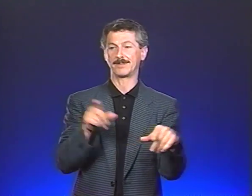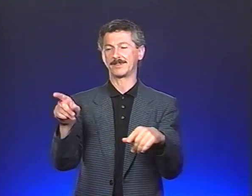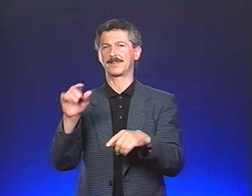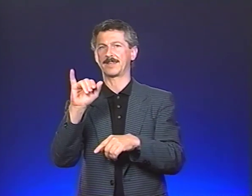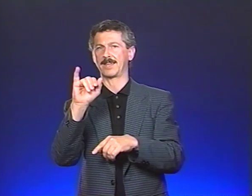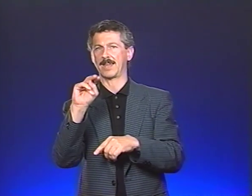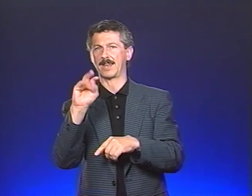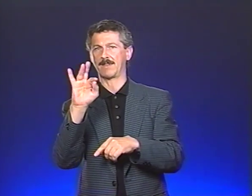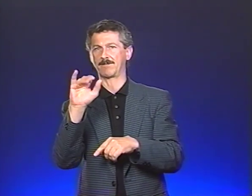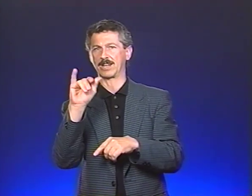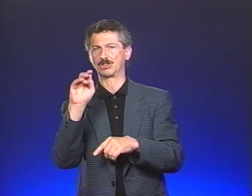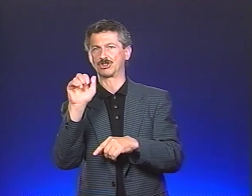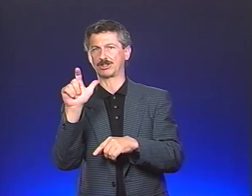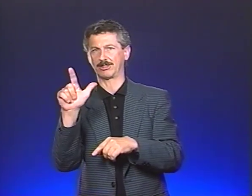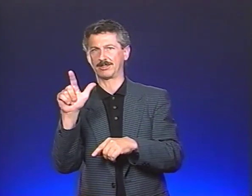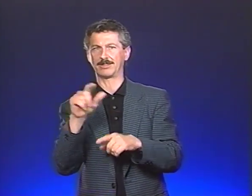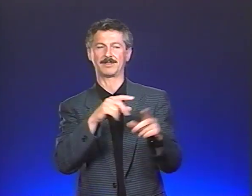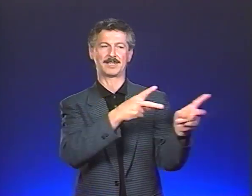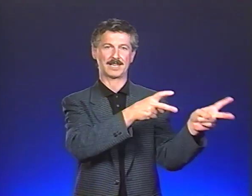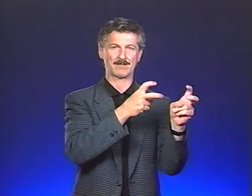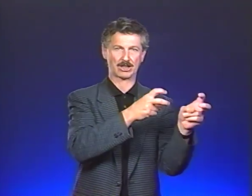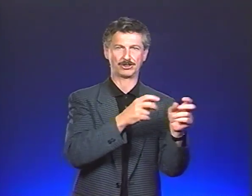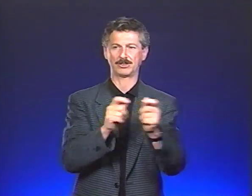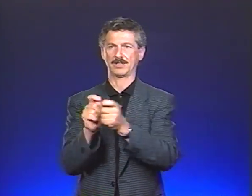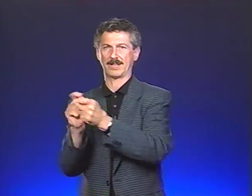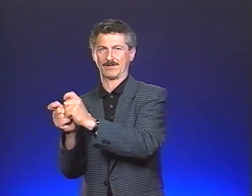derivational morphology and inflectional morphology.